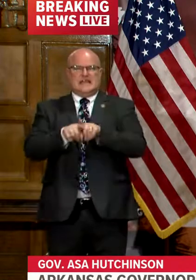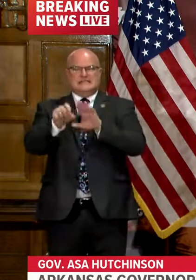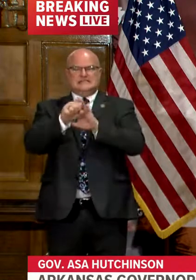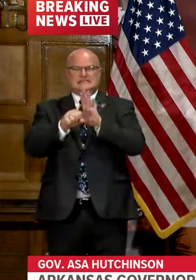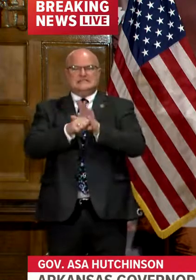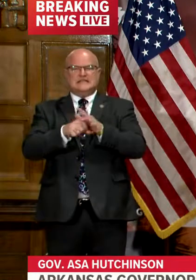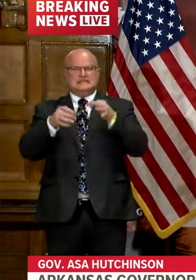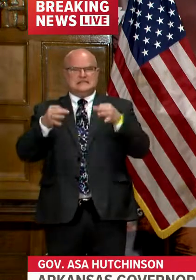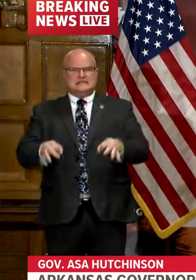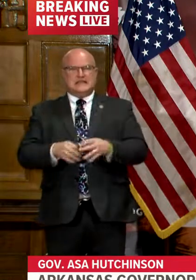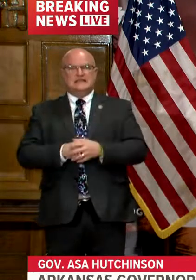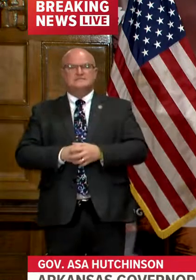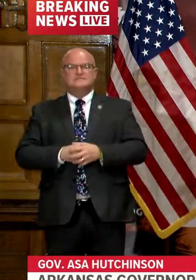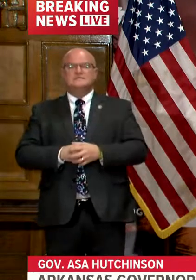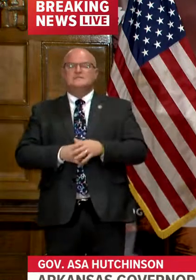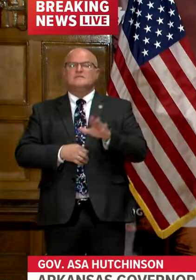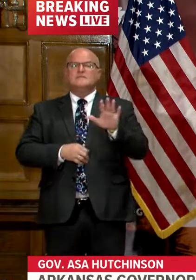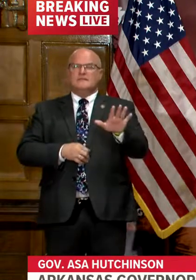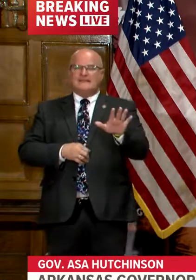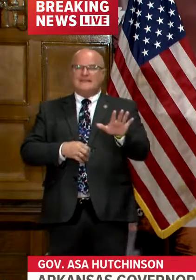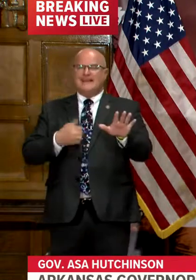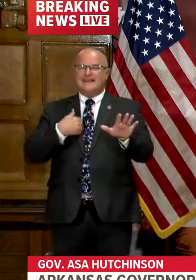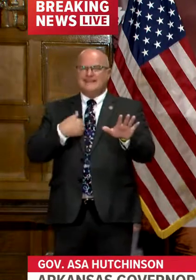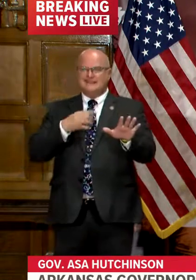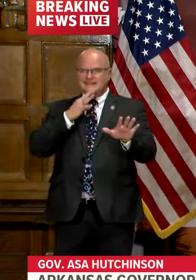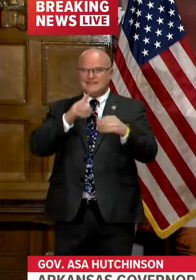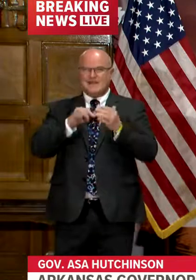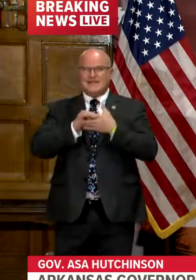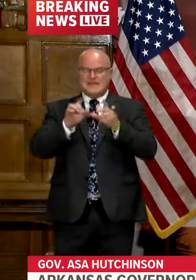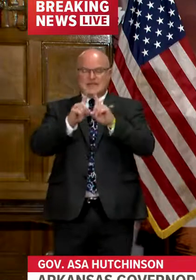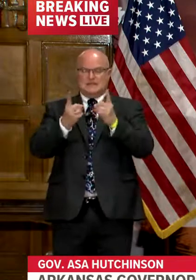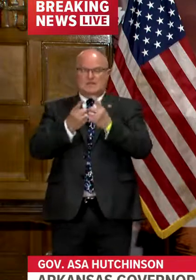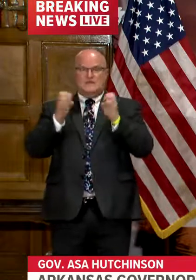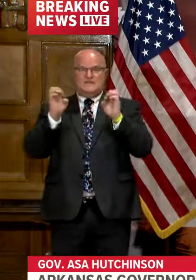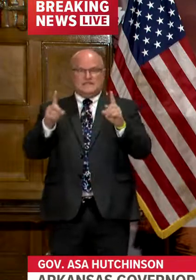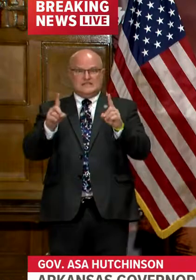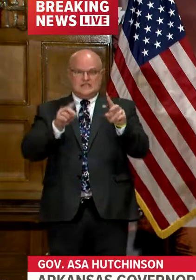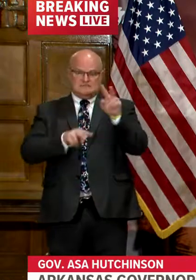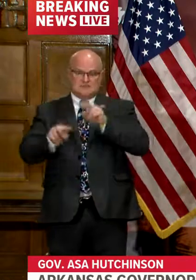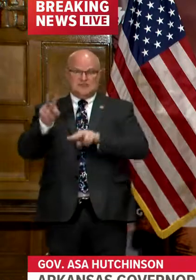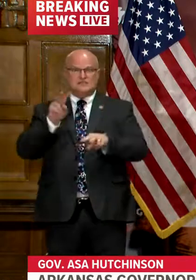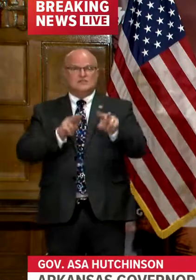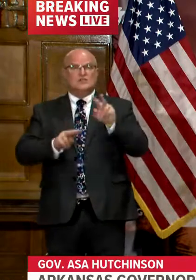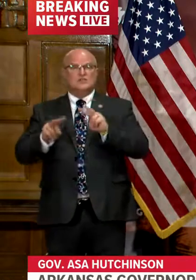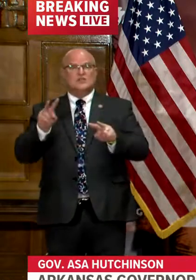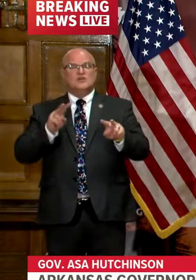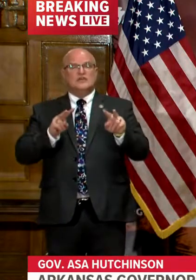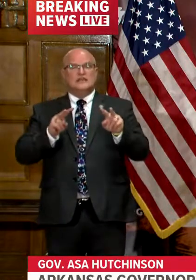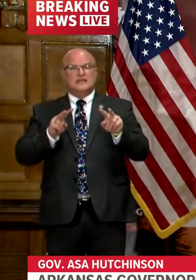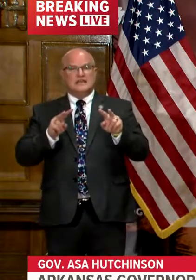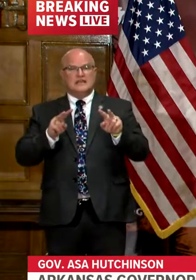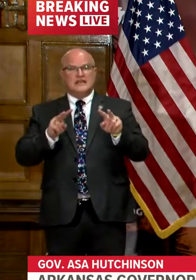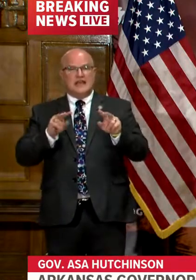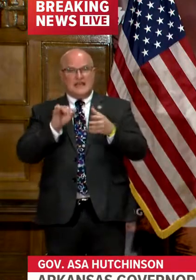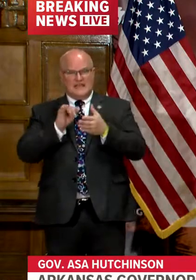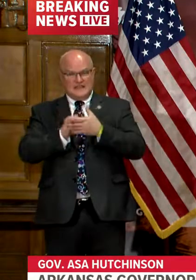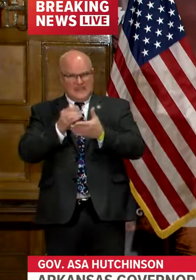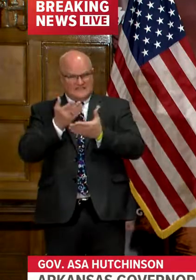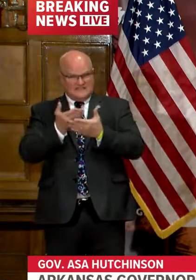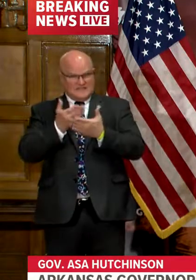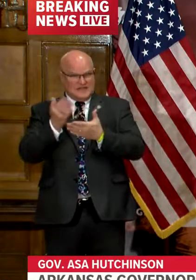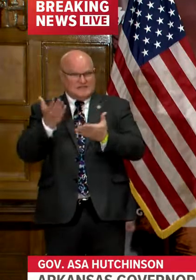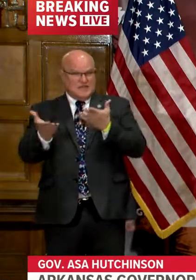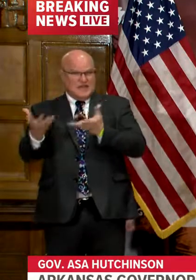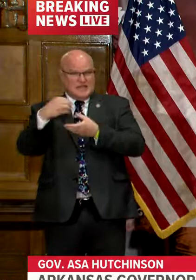state. Let me take advantage of that because I know that Department of Education is looking at that funding that